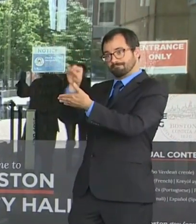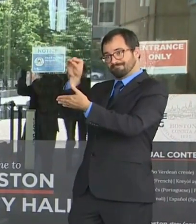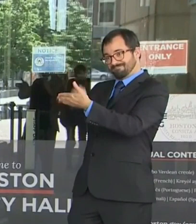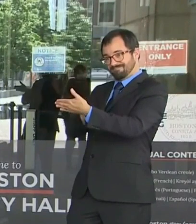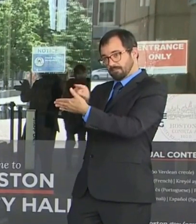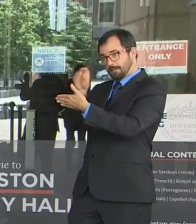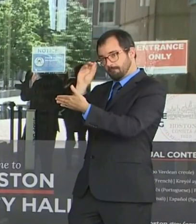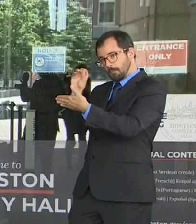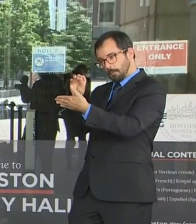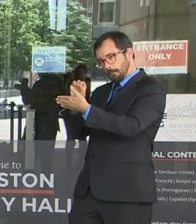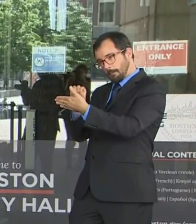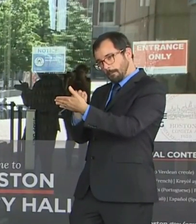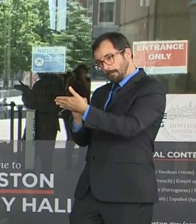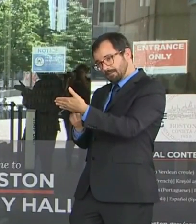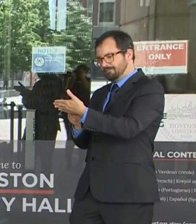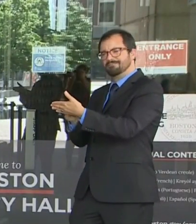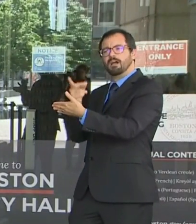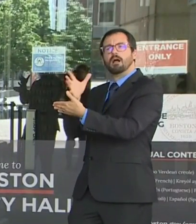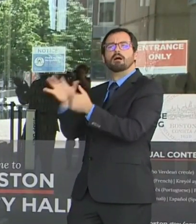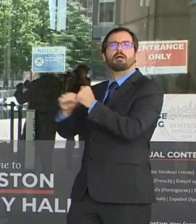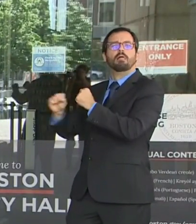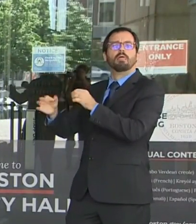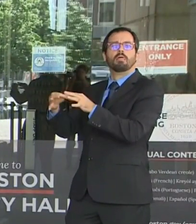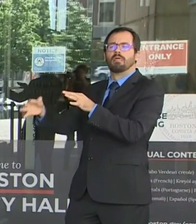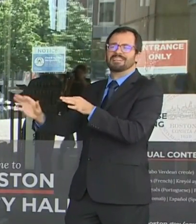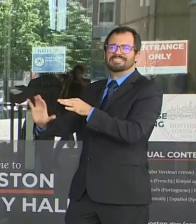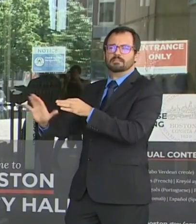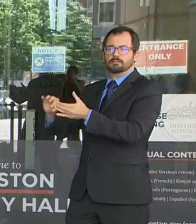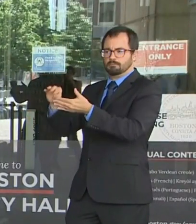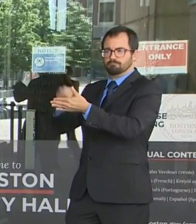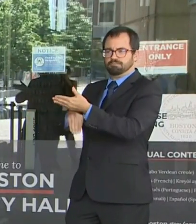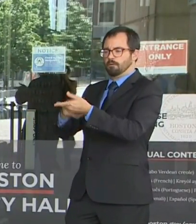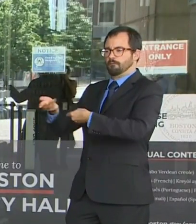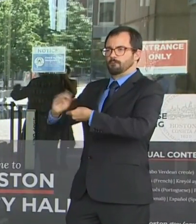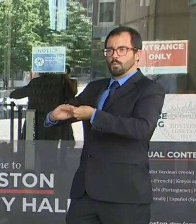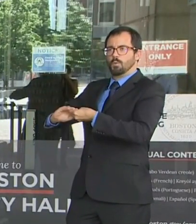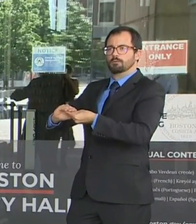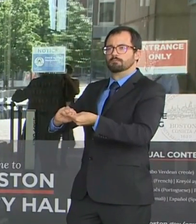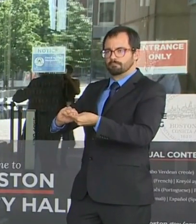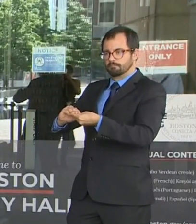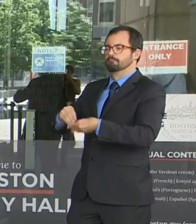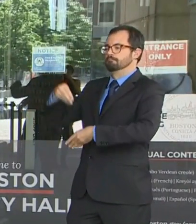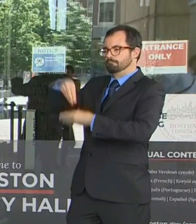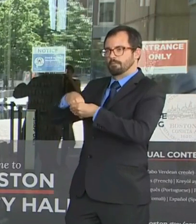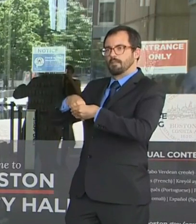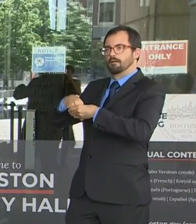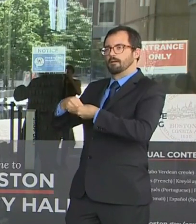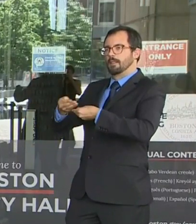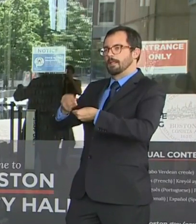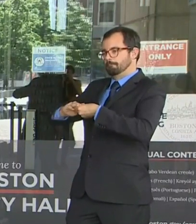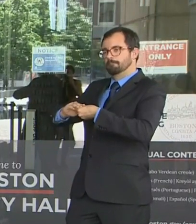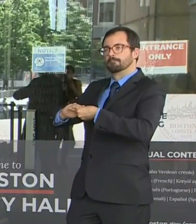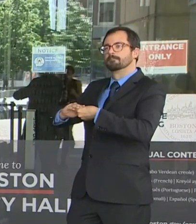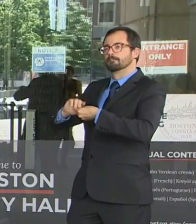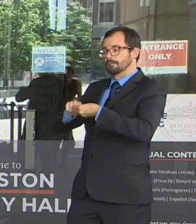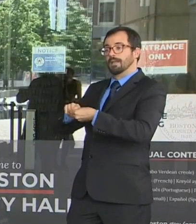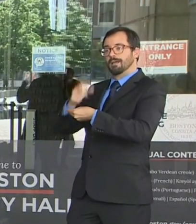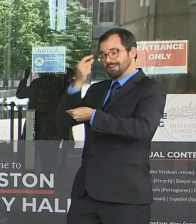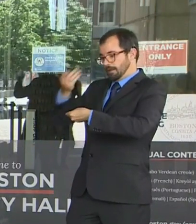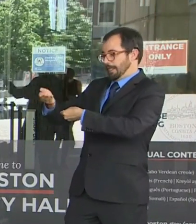get the vote and you're voting, on the outside of the envelope, there's a place you have to sign your name. You'll see it. Make sure you sign your name so that the ballot is validated.